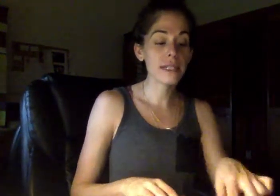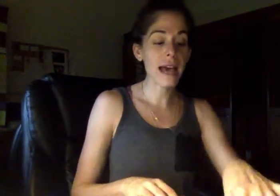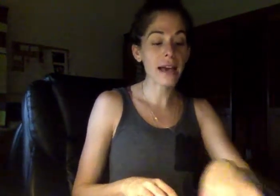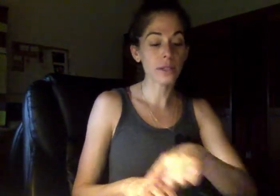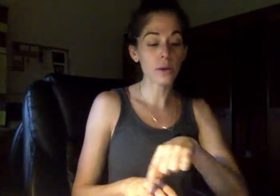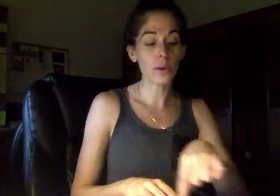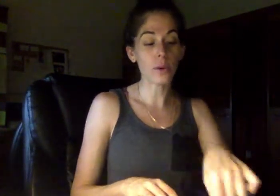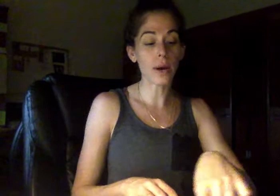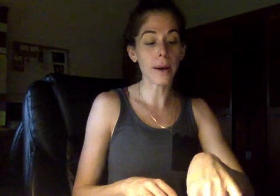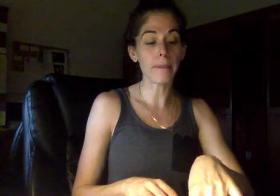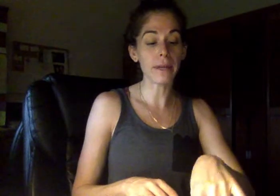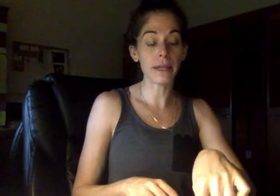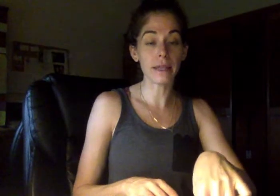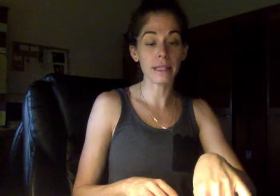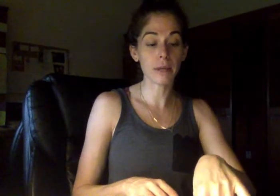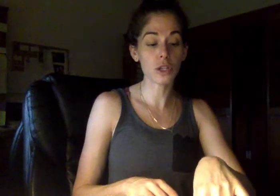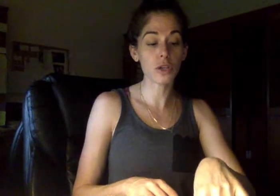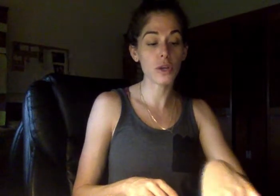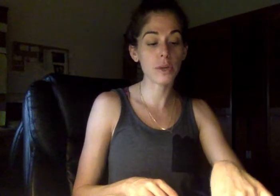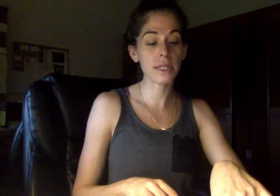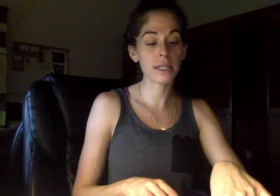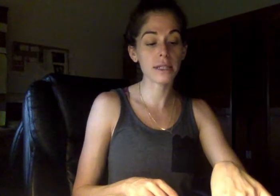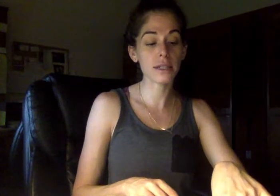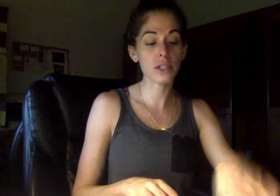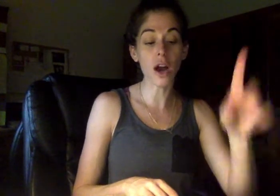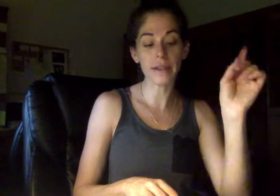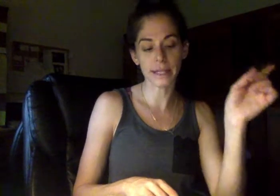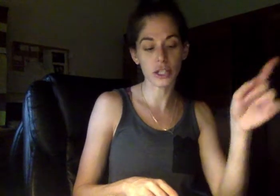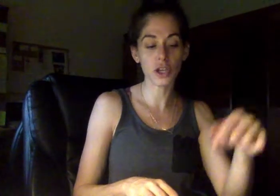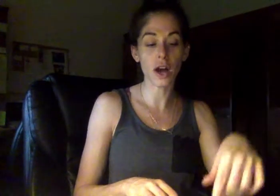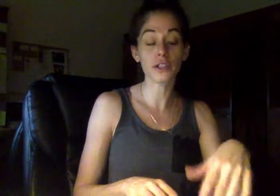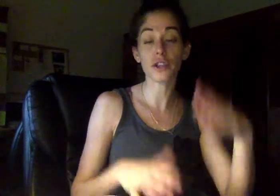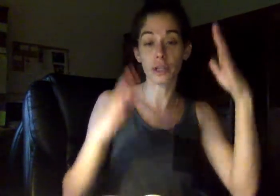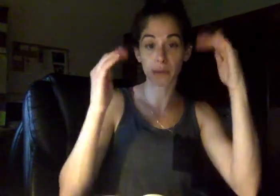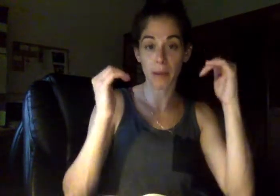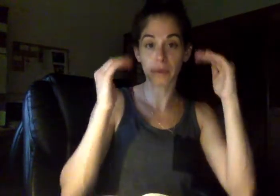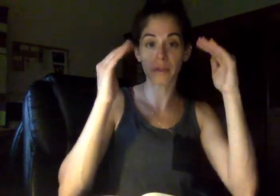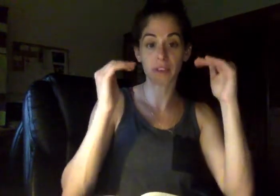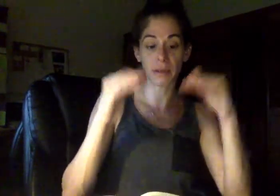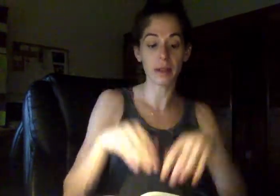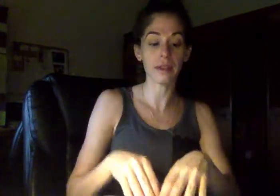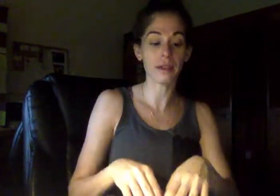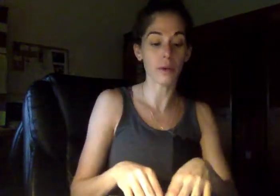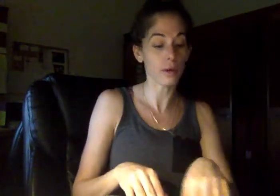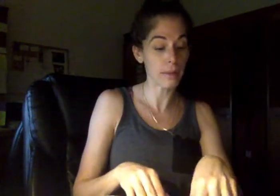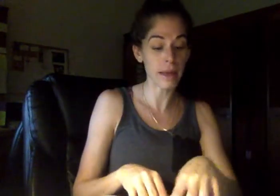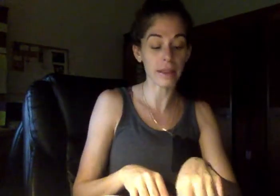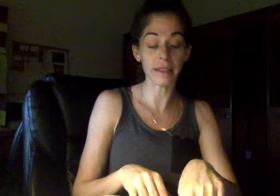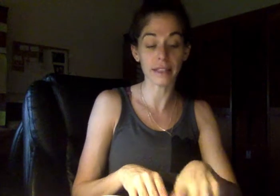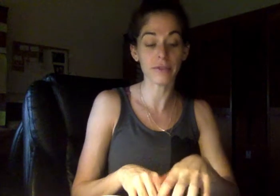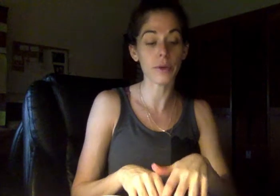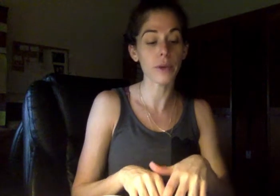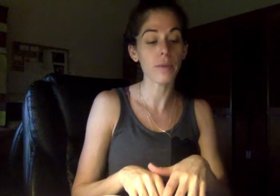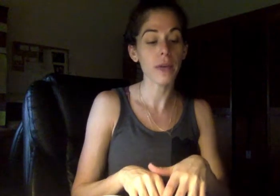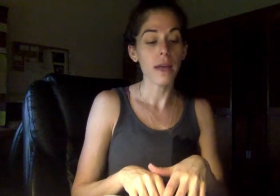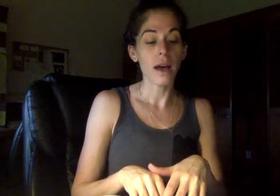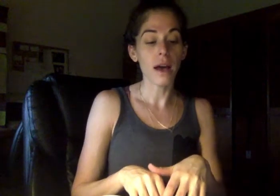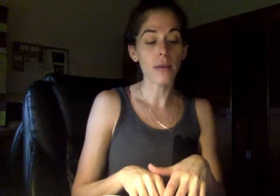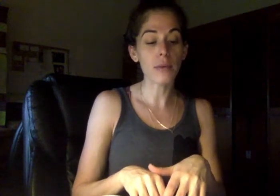that, in this picture, notice Sean. They say Sean. Sean is probably the female or the male in this photo. Raises